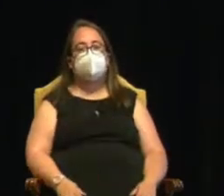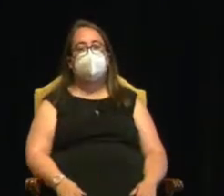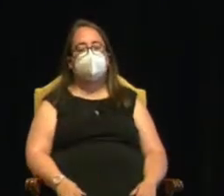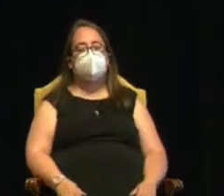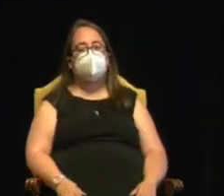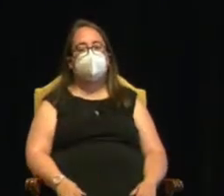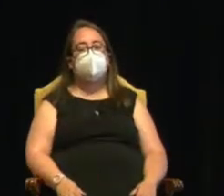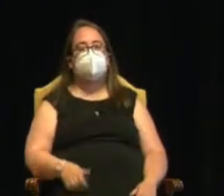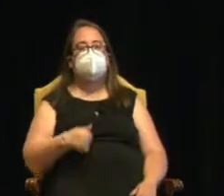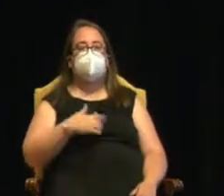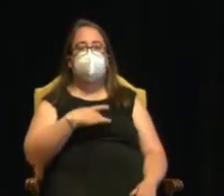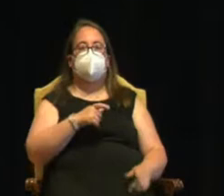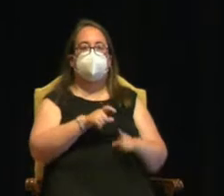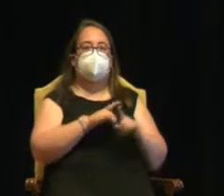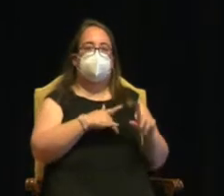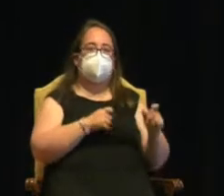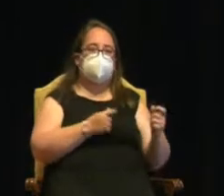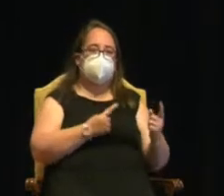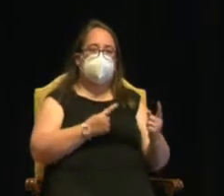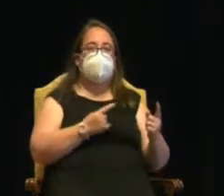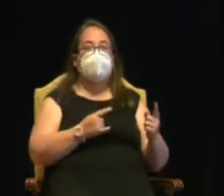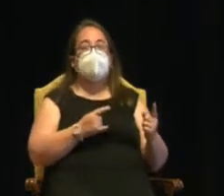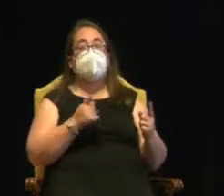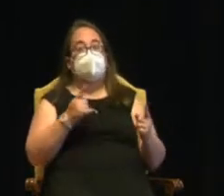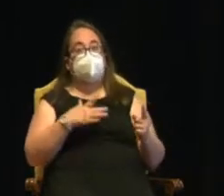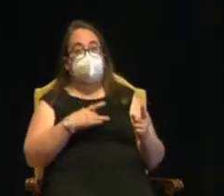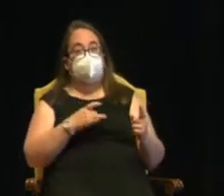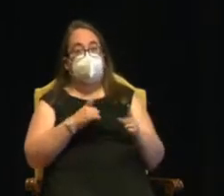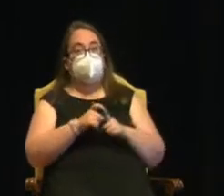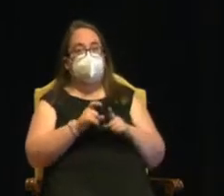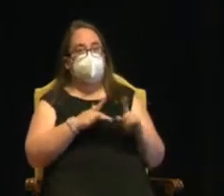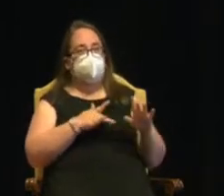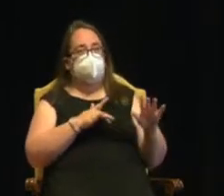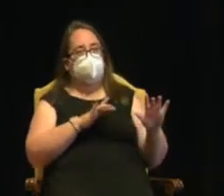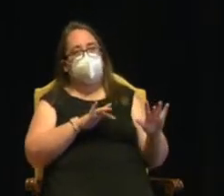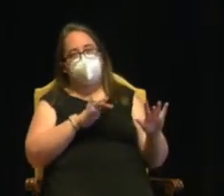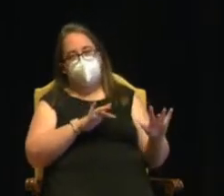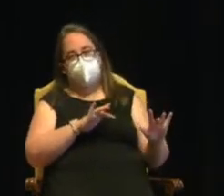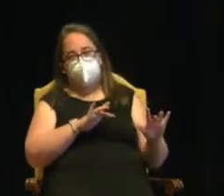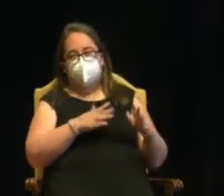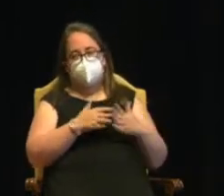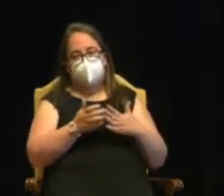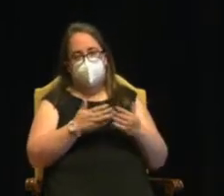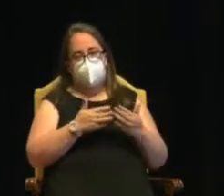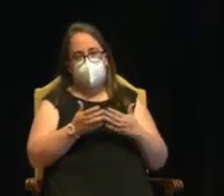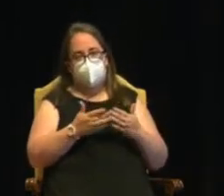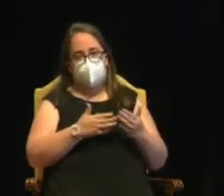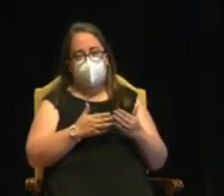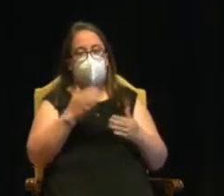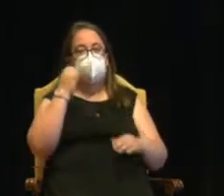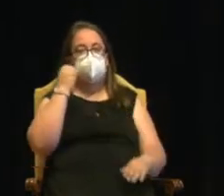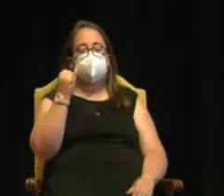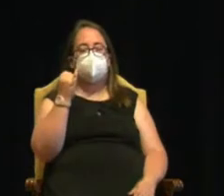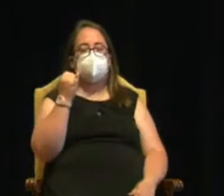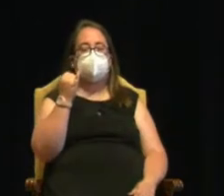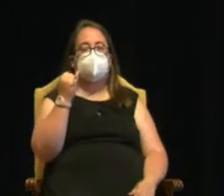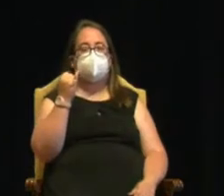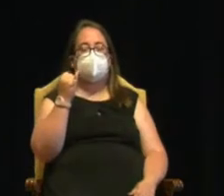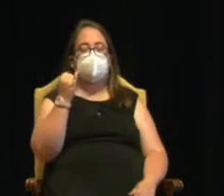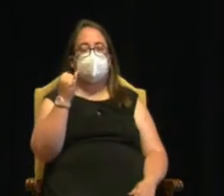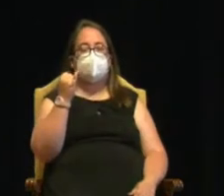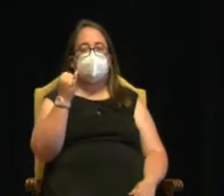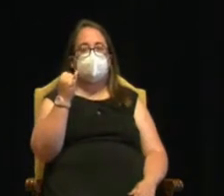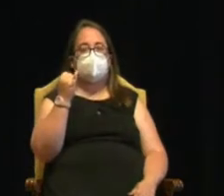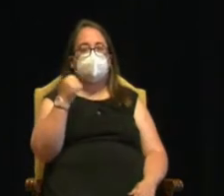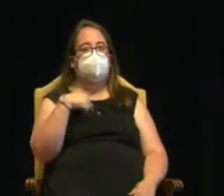like the word empathy. He likes the word compassion. Okay, to me, it doesn't really matter. The idea is that I don't